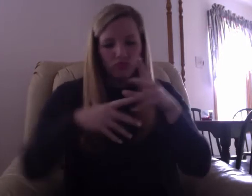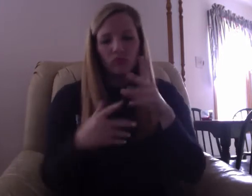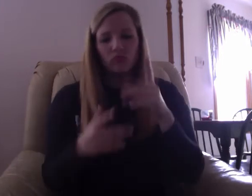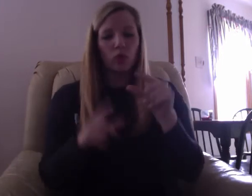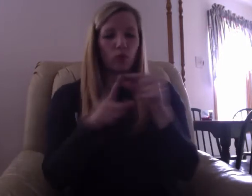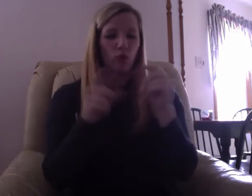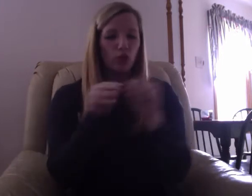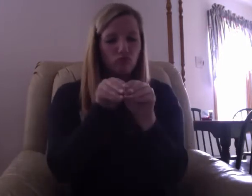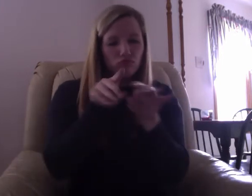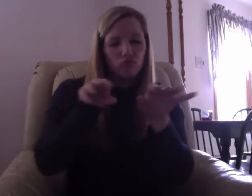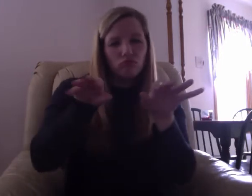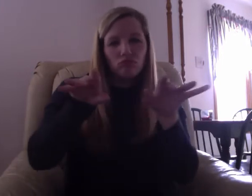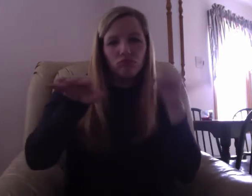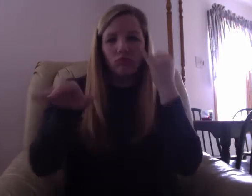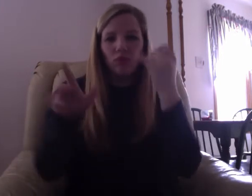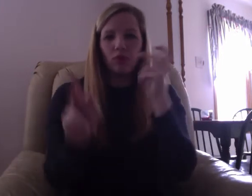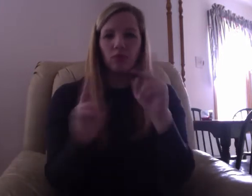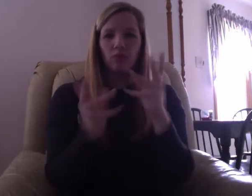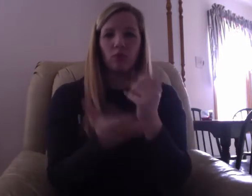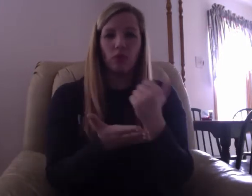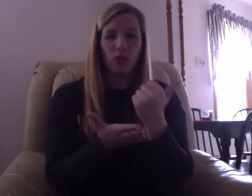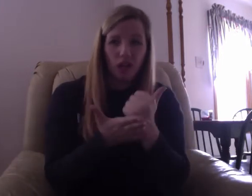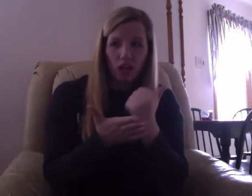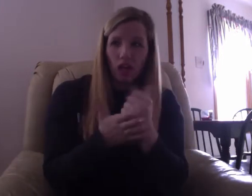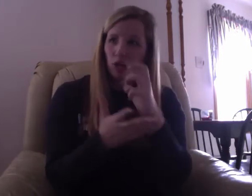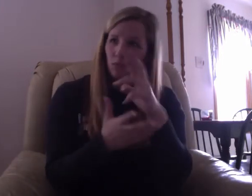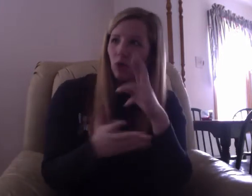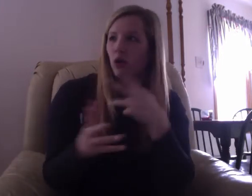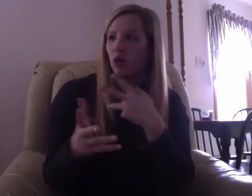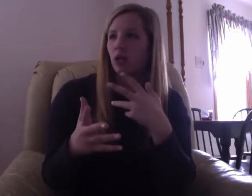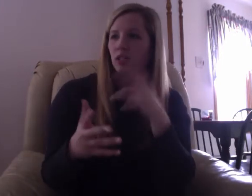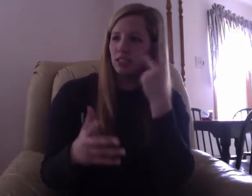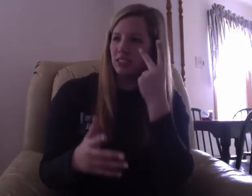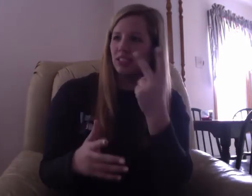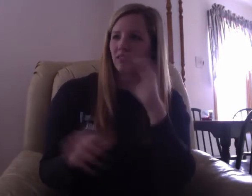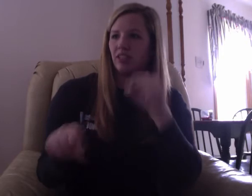asking if anybody else has done it, to see if we can copy their model. Nobody's done it.